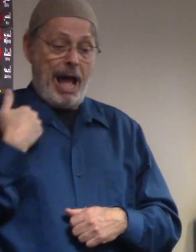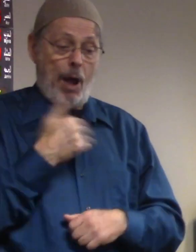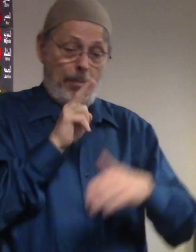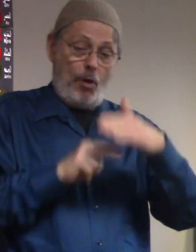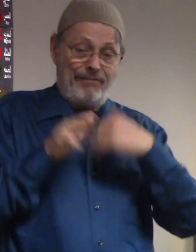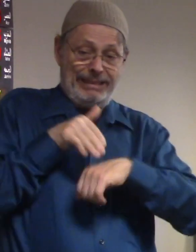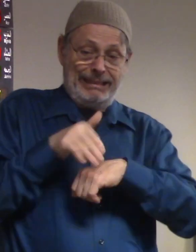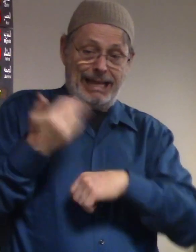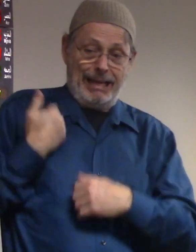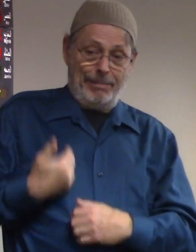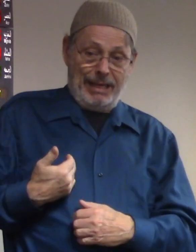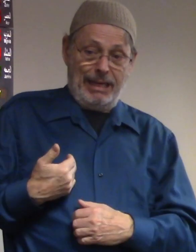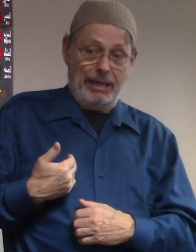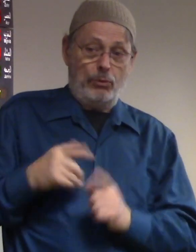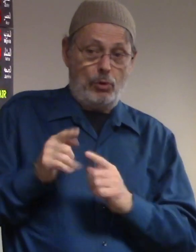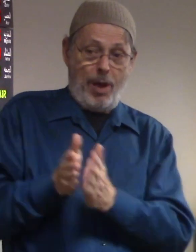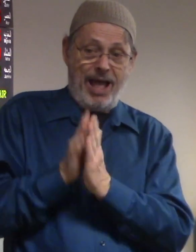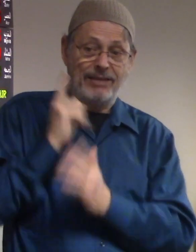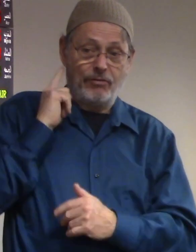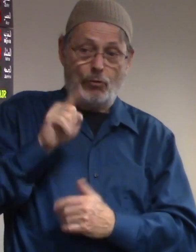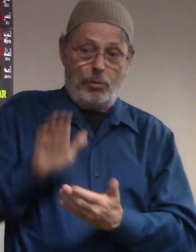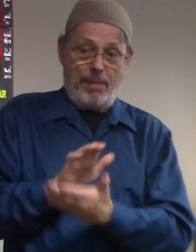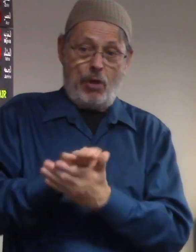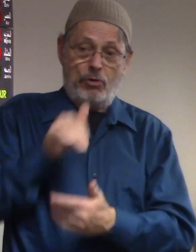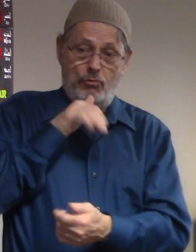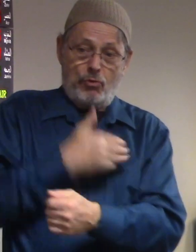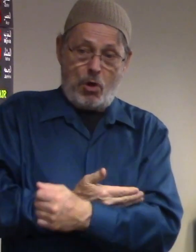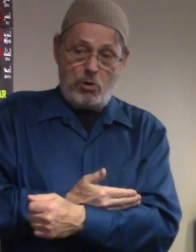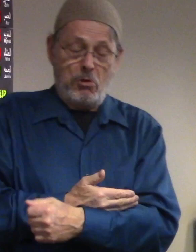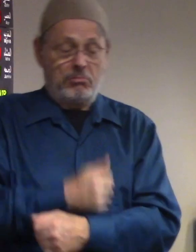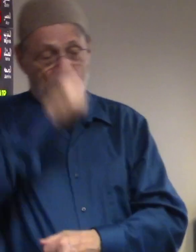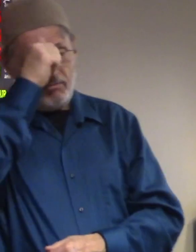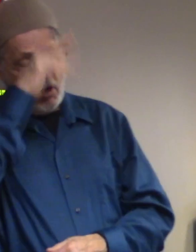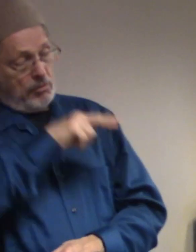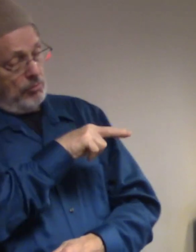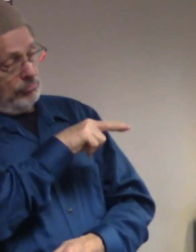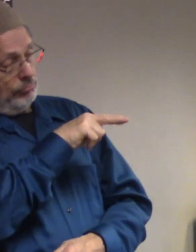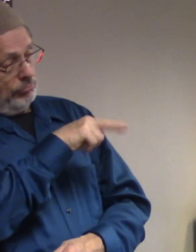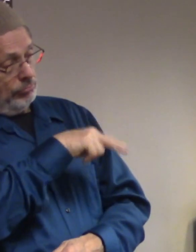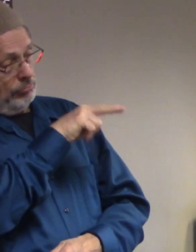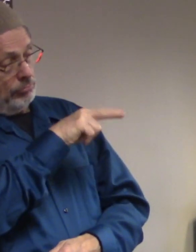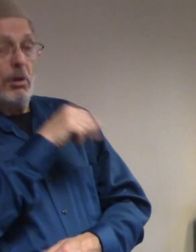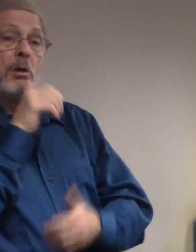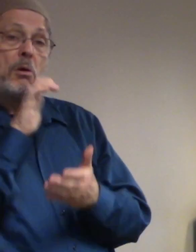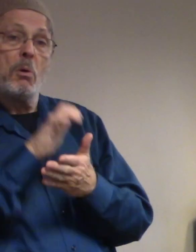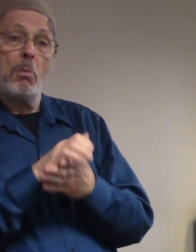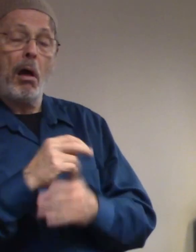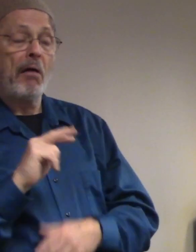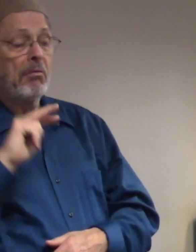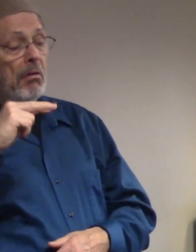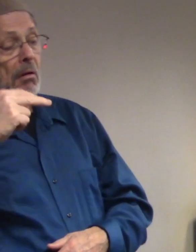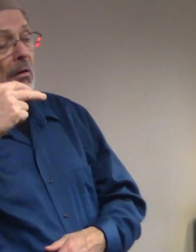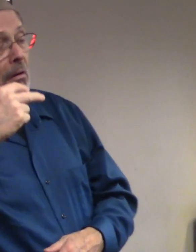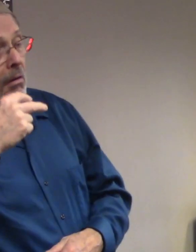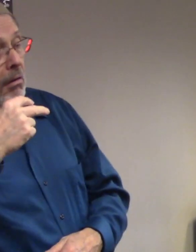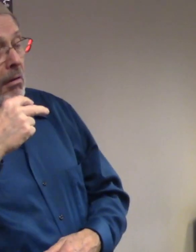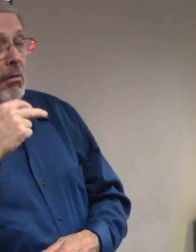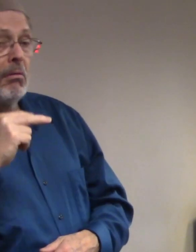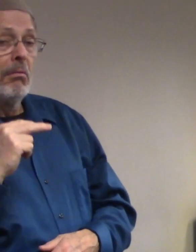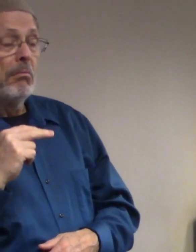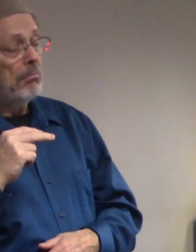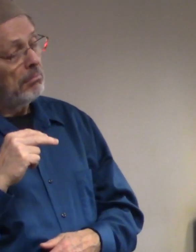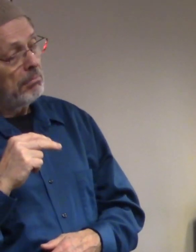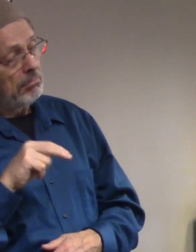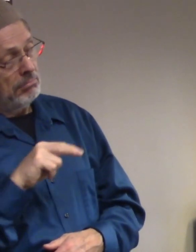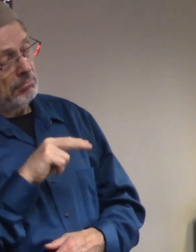sallam to ask for your daughter's hand in marriage. And he looks at him, and his wife looks from the side of the door,